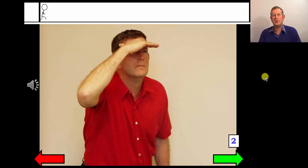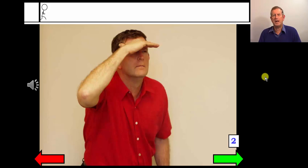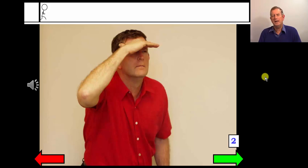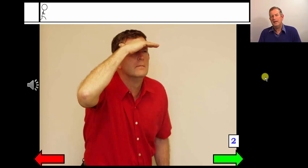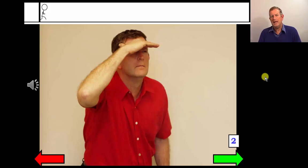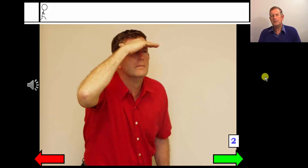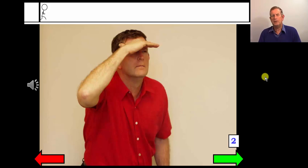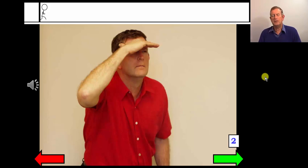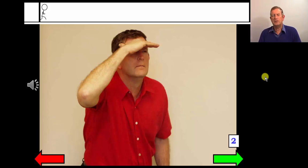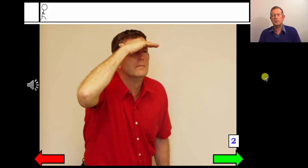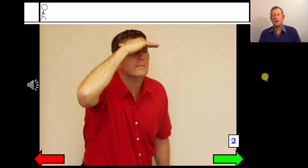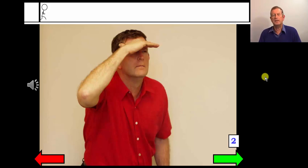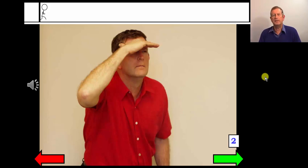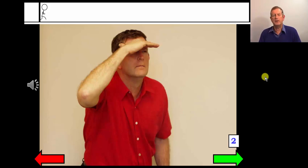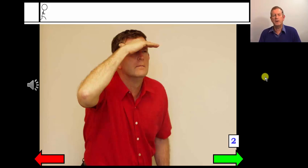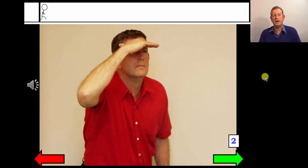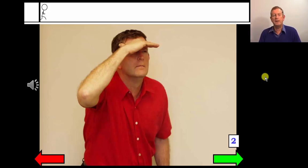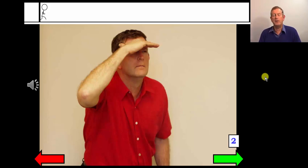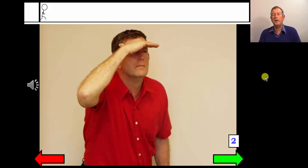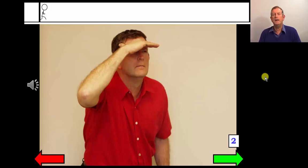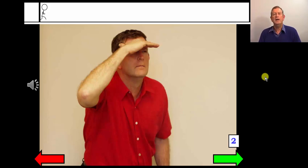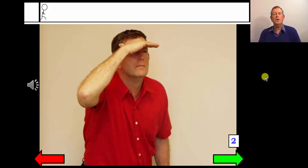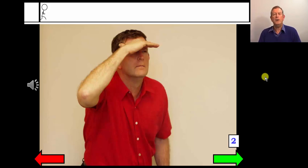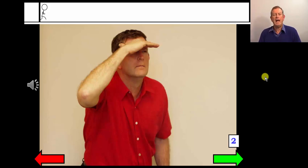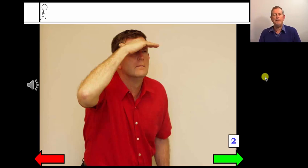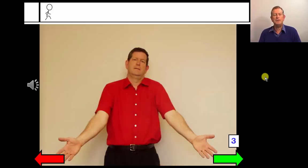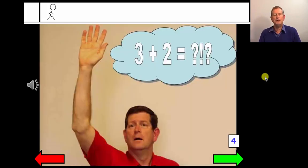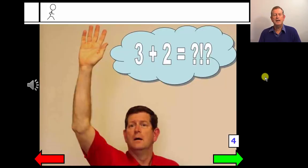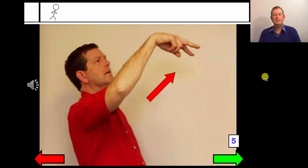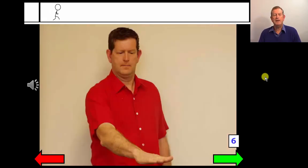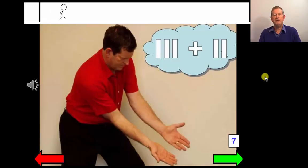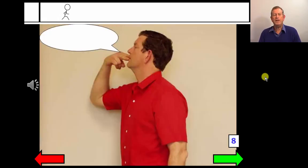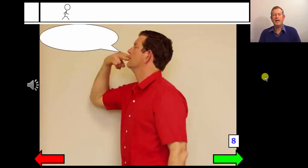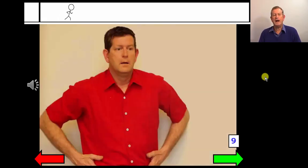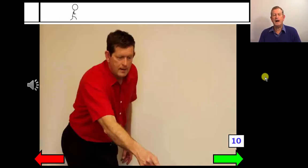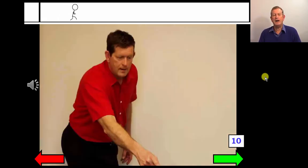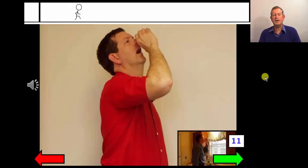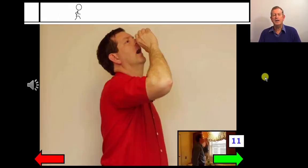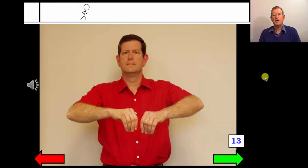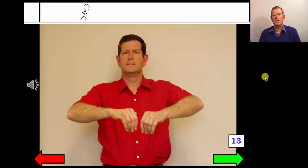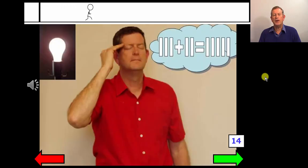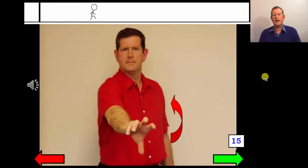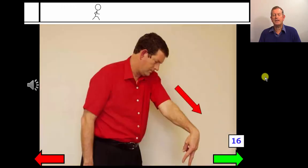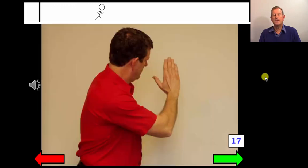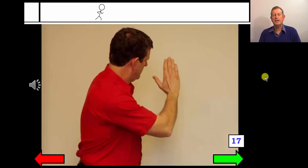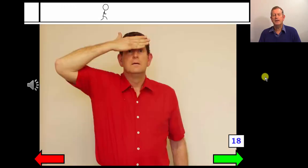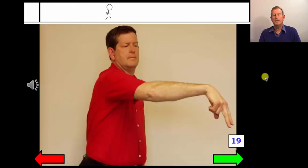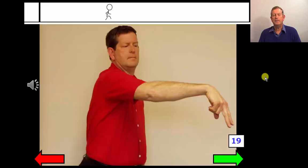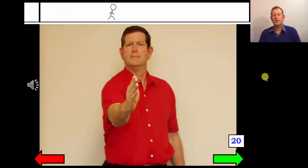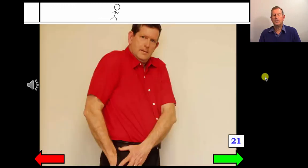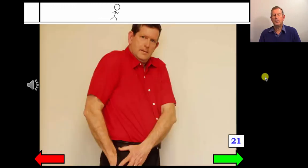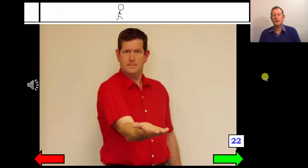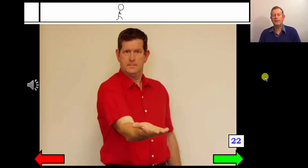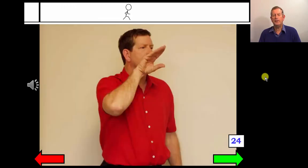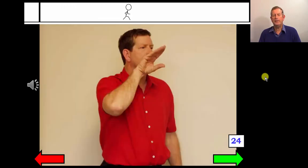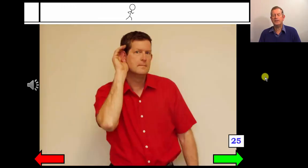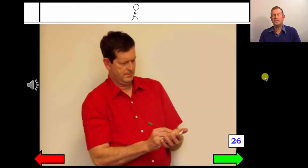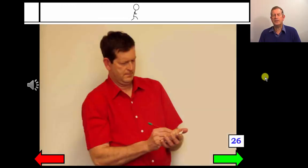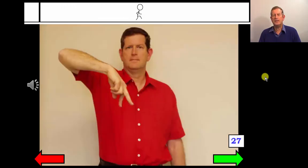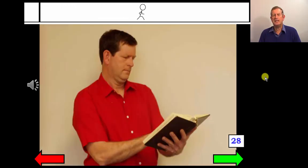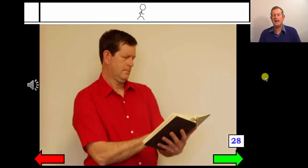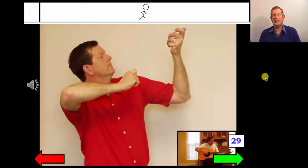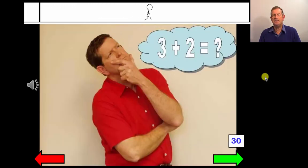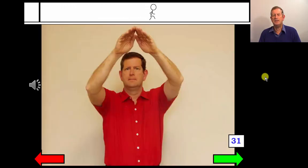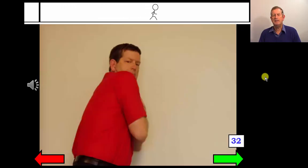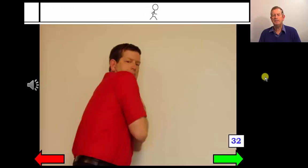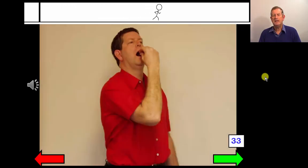on the track keeps their interest relatively well. And by the way, what happens if they are correct for a total of, I believe it's